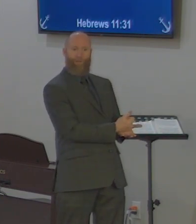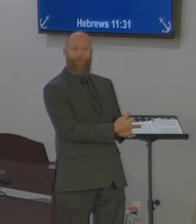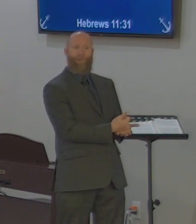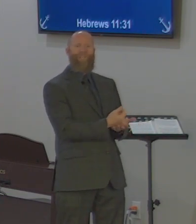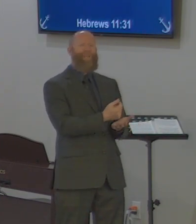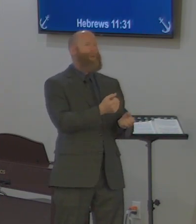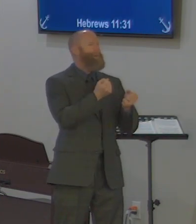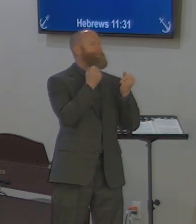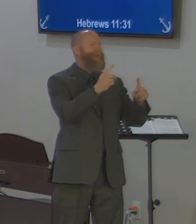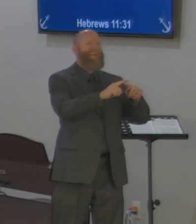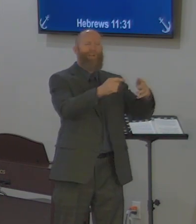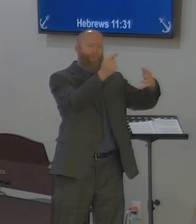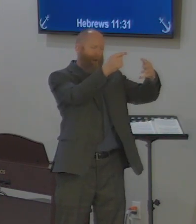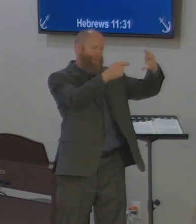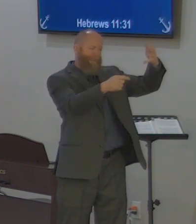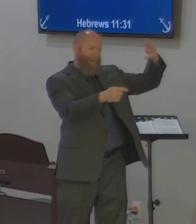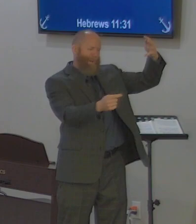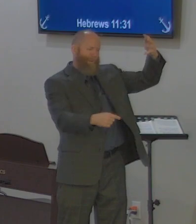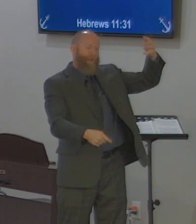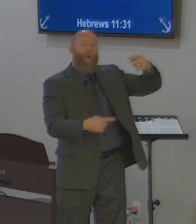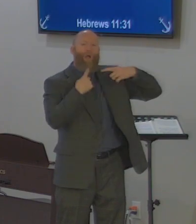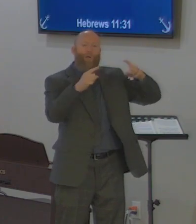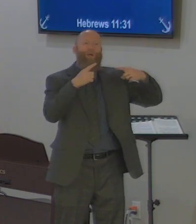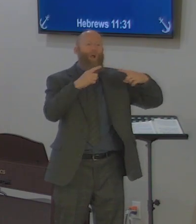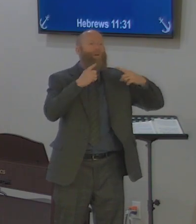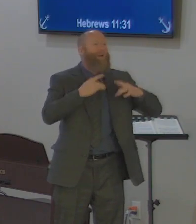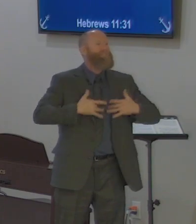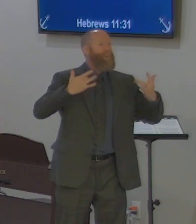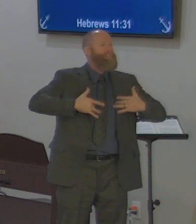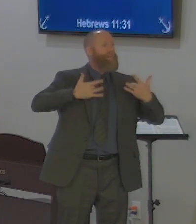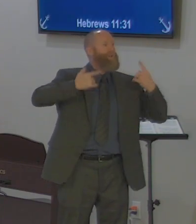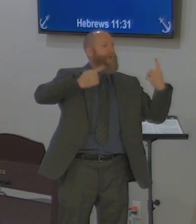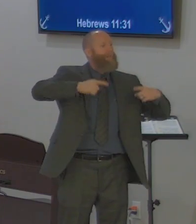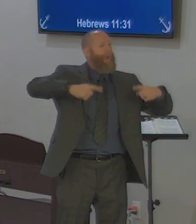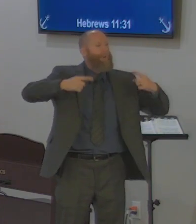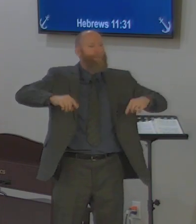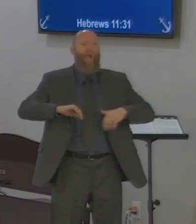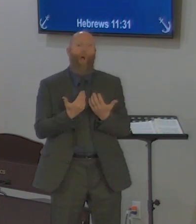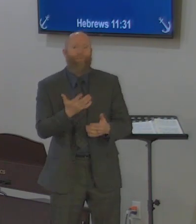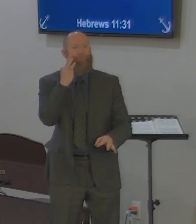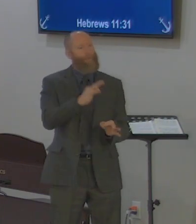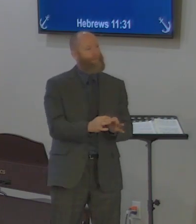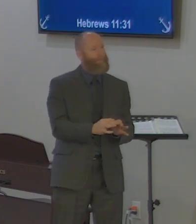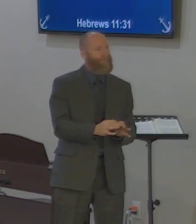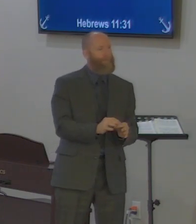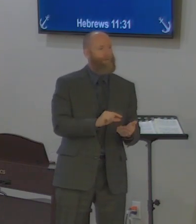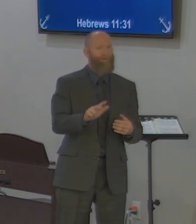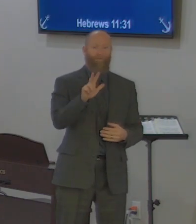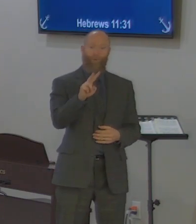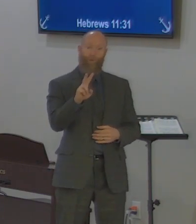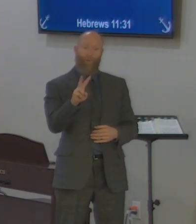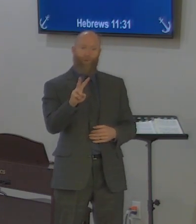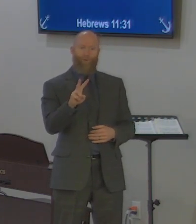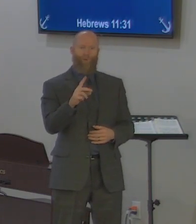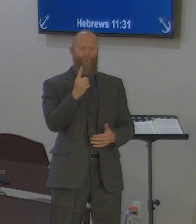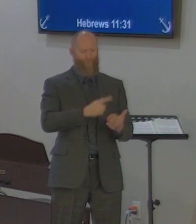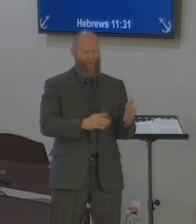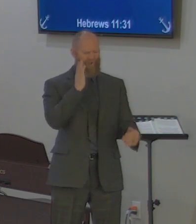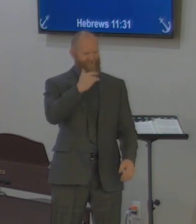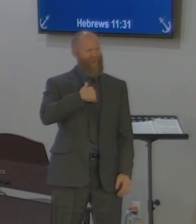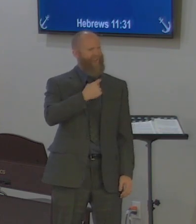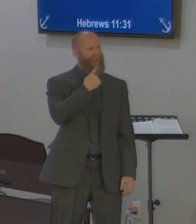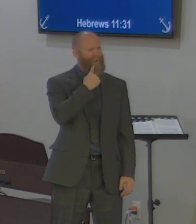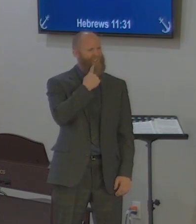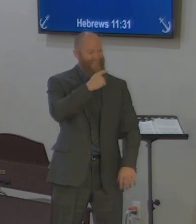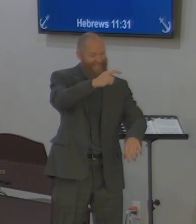were done by faith. Look at verse 32. And what shall I more say? For the time